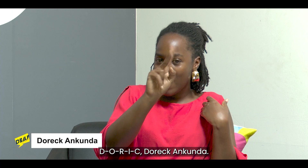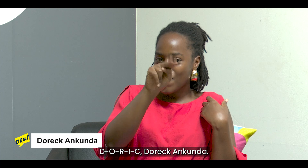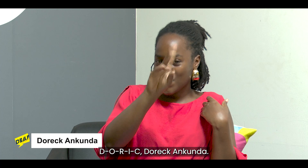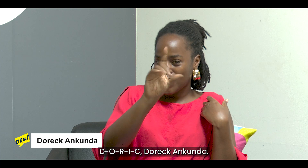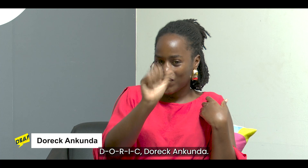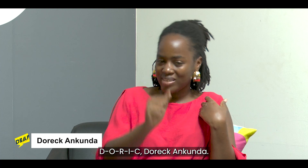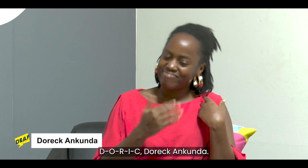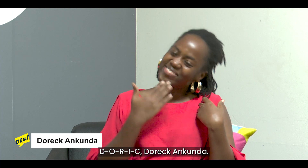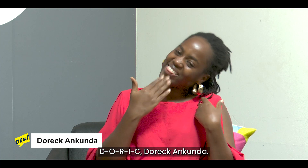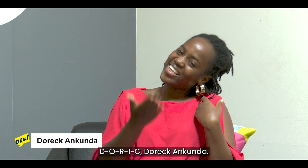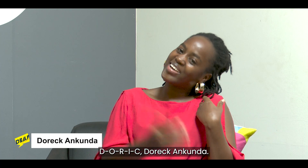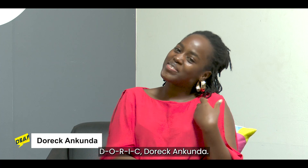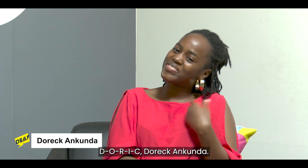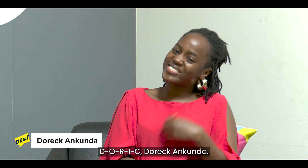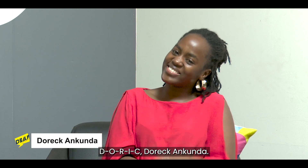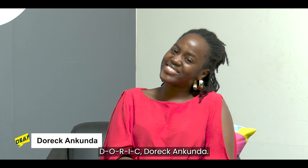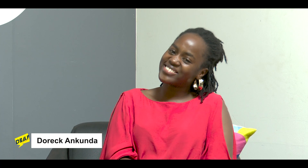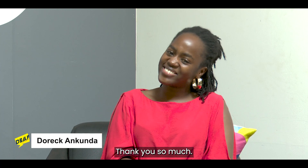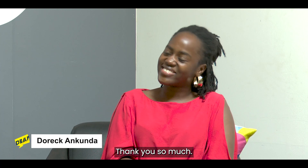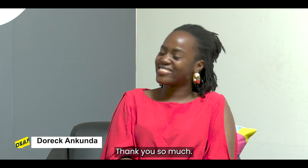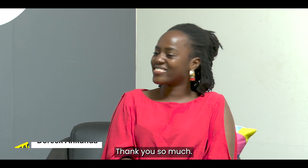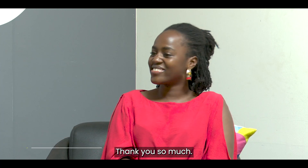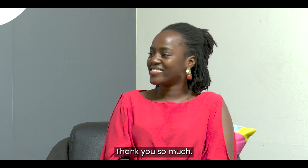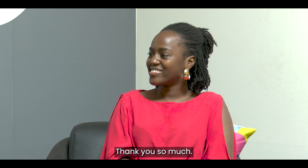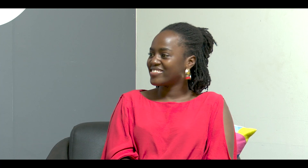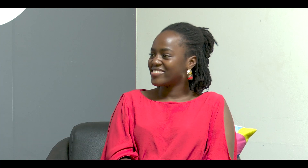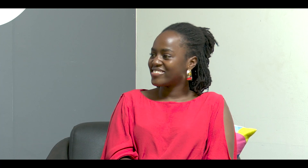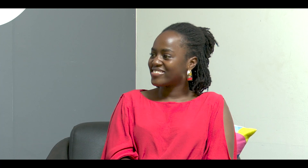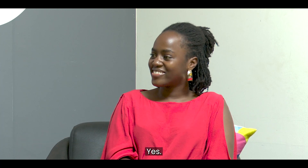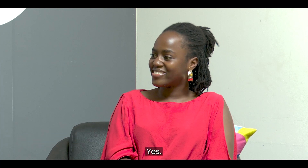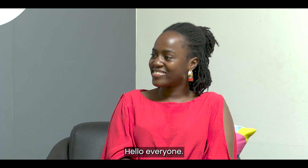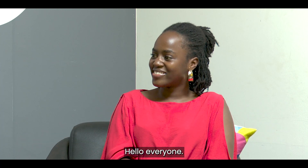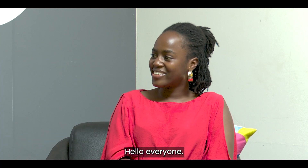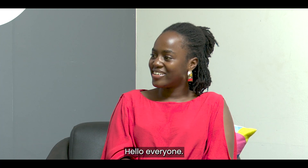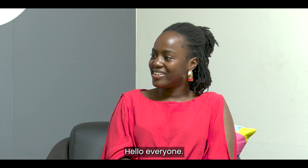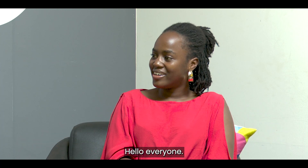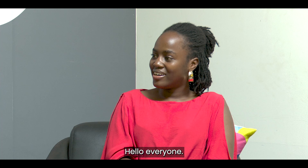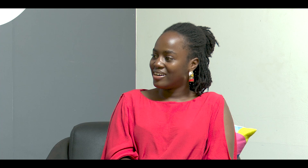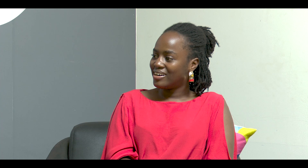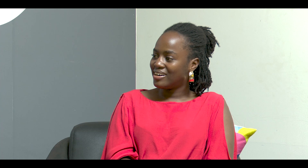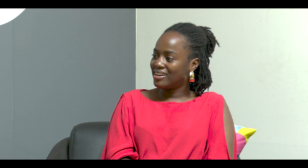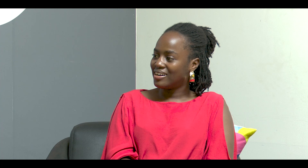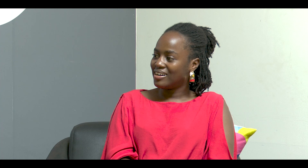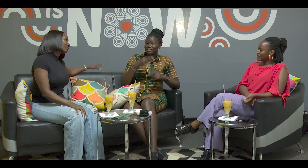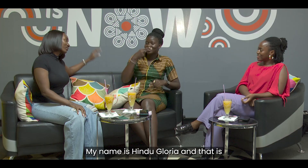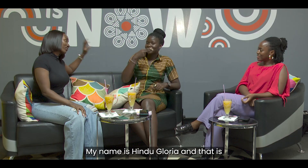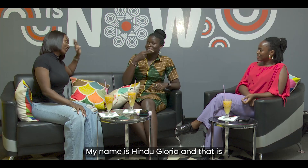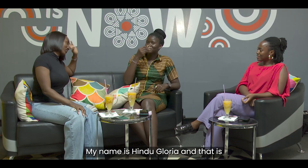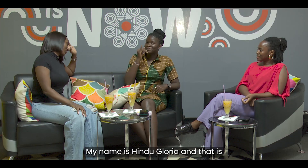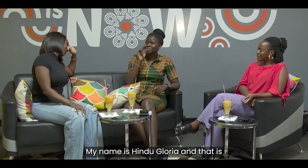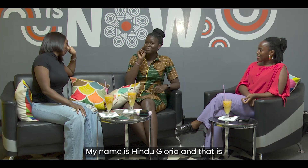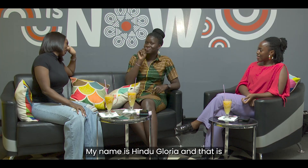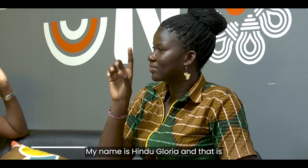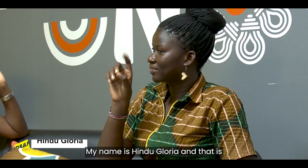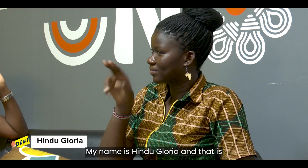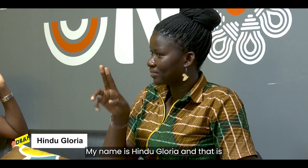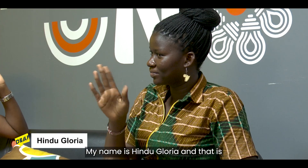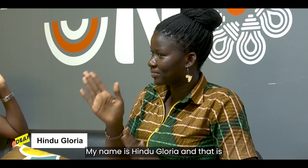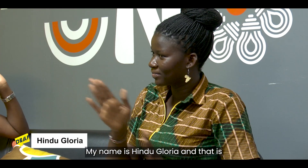D-O-R-C, Doric Ankunda. Thank you so much. Yes, hello everyone. My name is Hindu